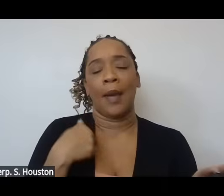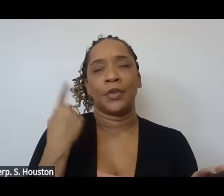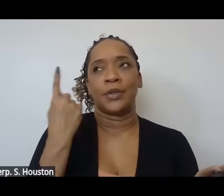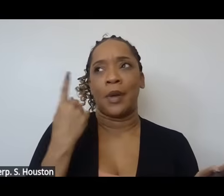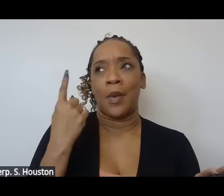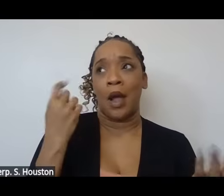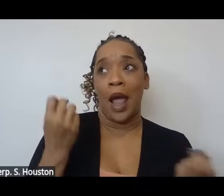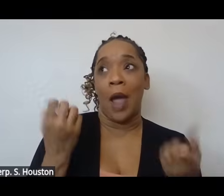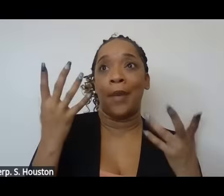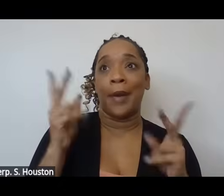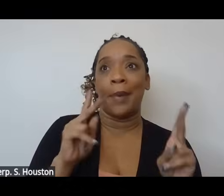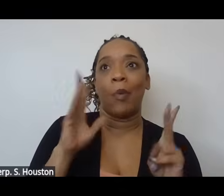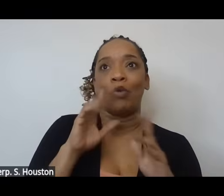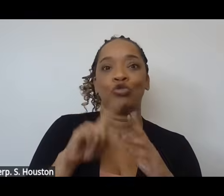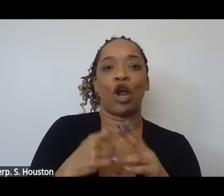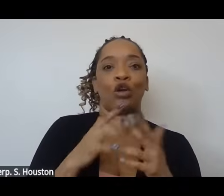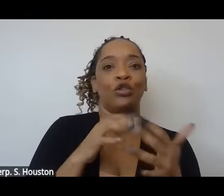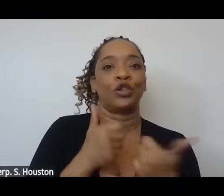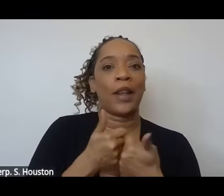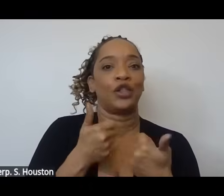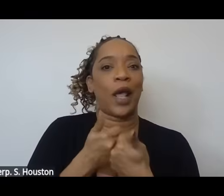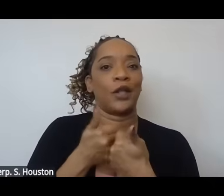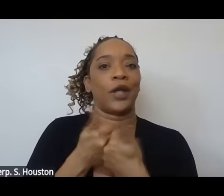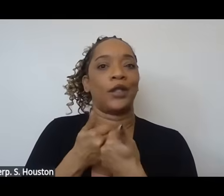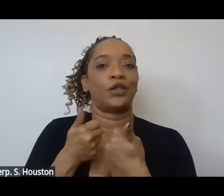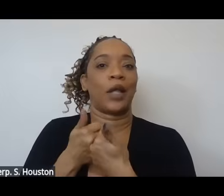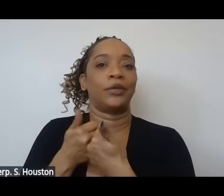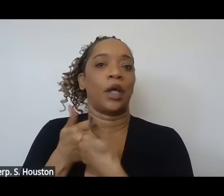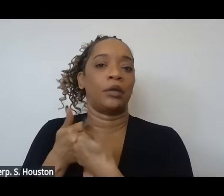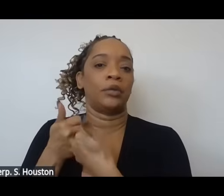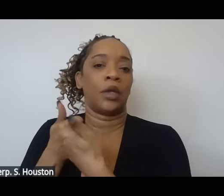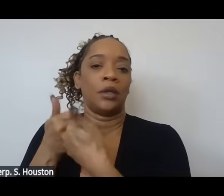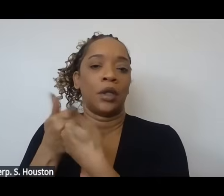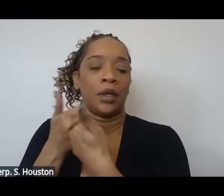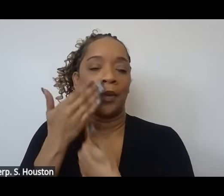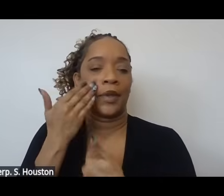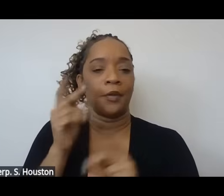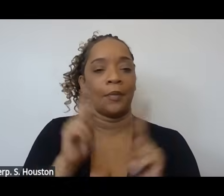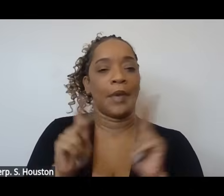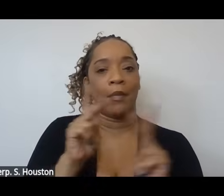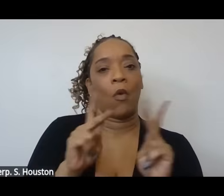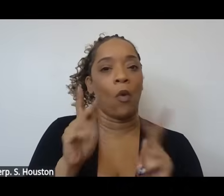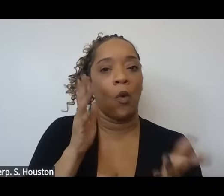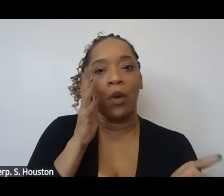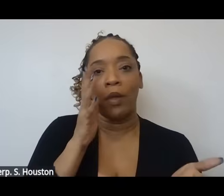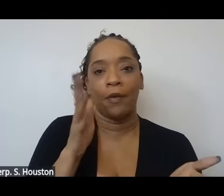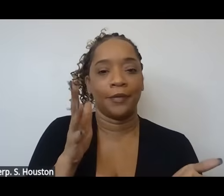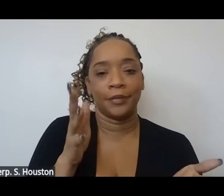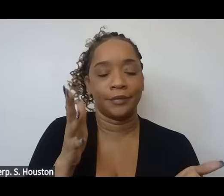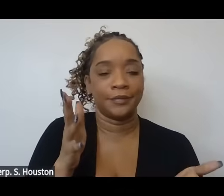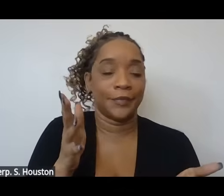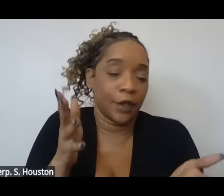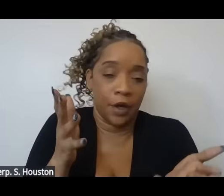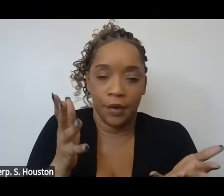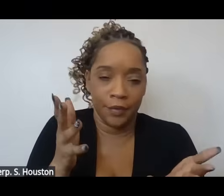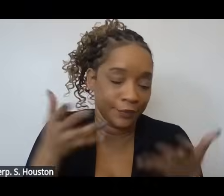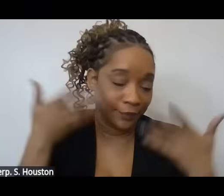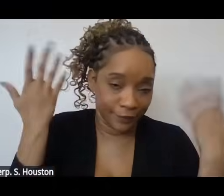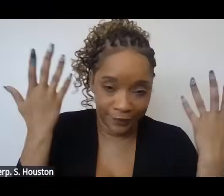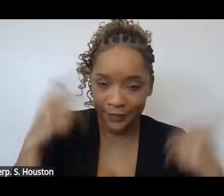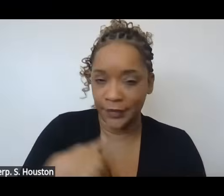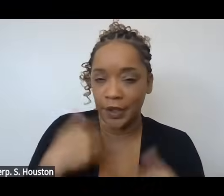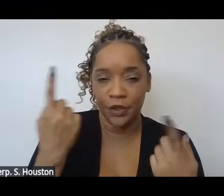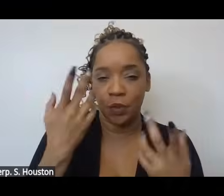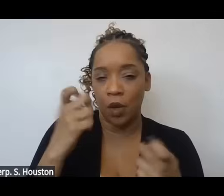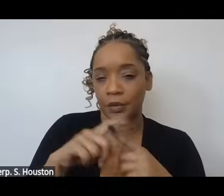because, people will be scouring past petition signatures. So I would just raise that as a potential